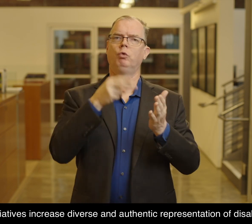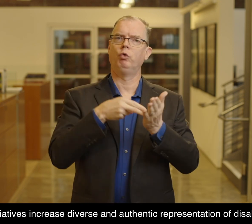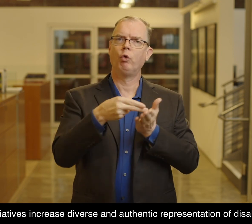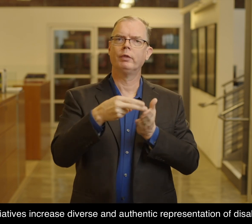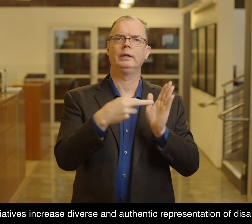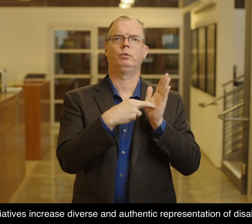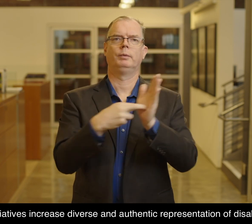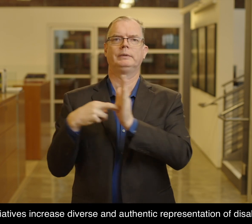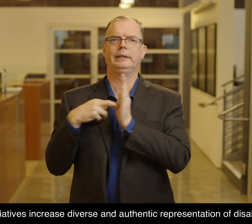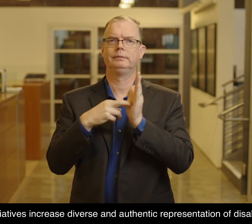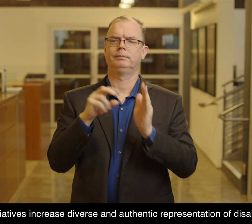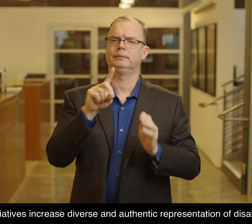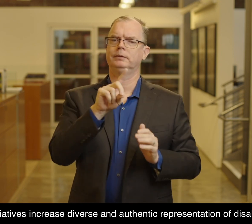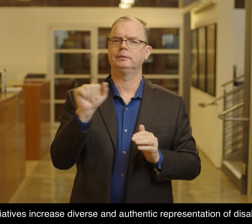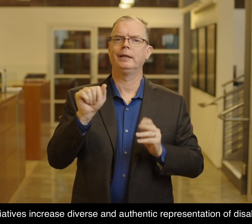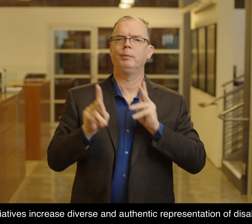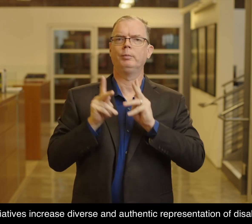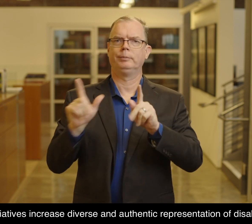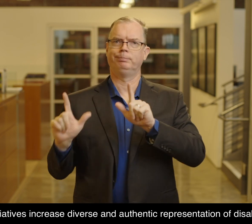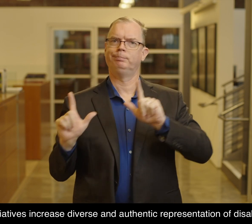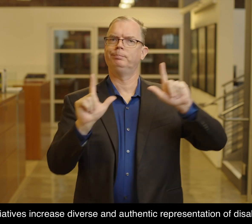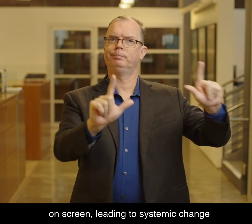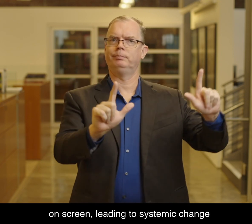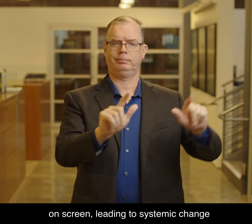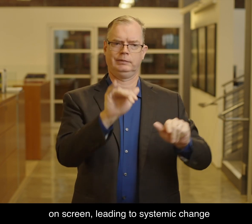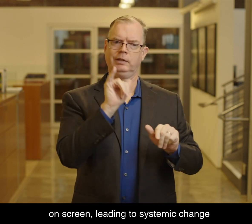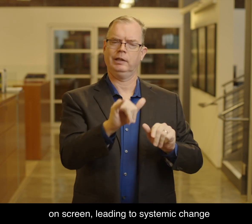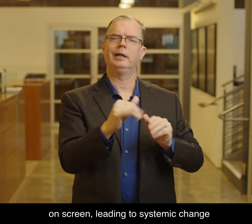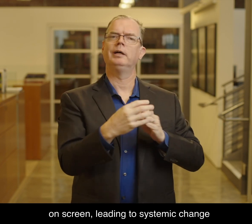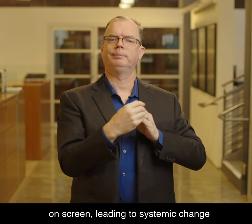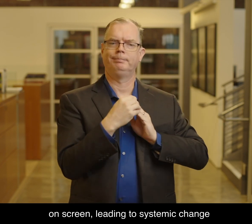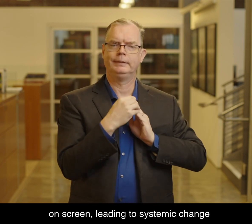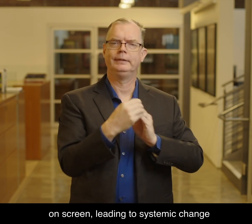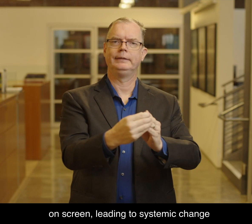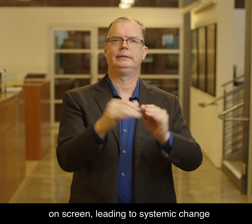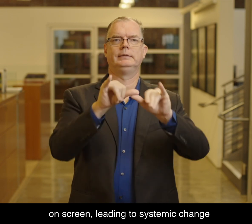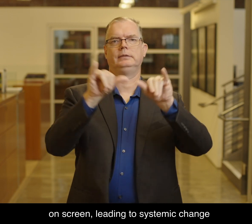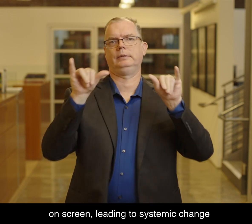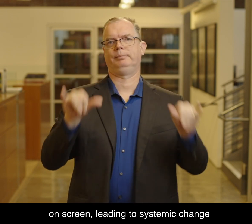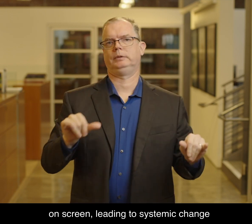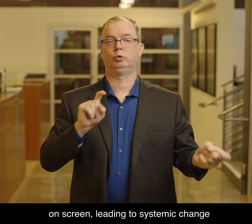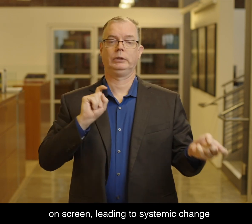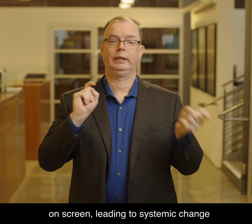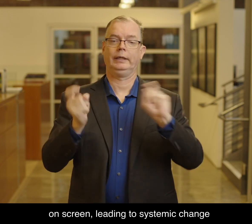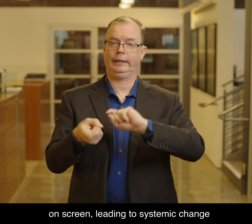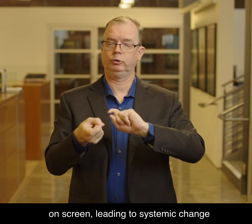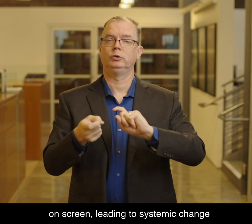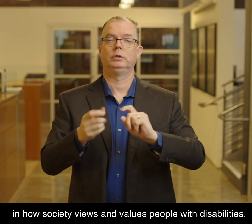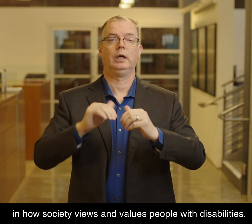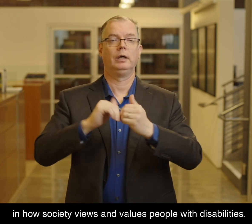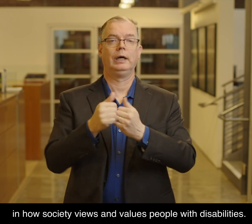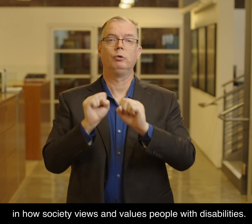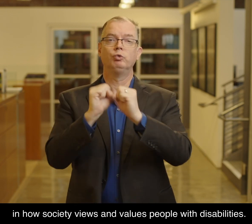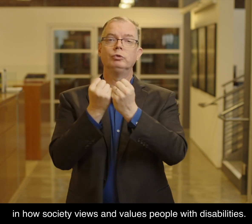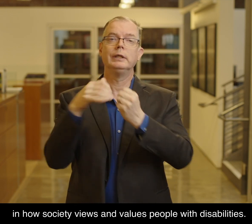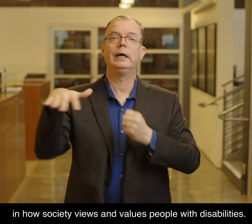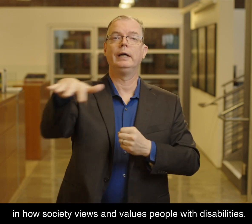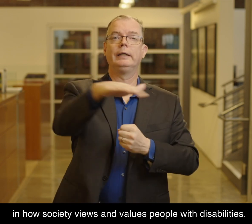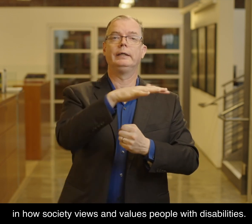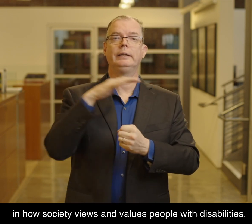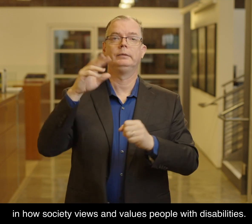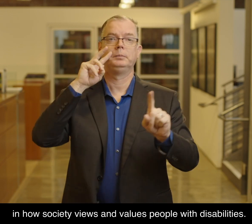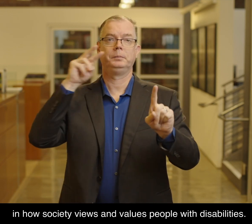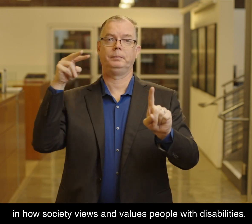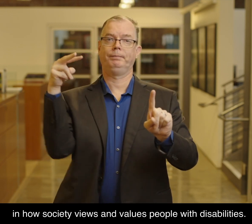and authentic representation of disabled people on screen, leading to systemic change in how society